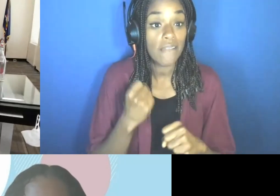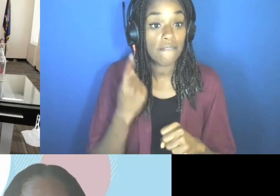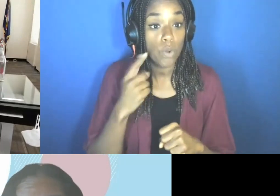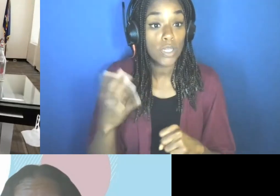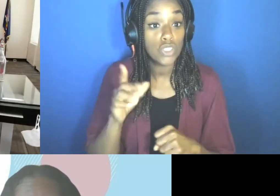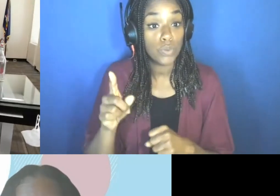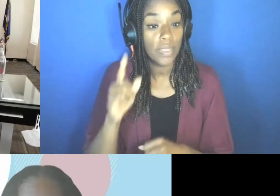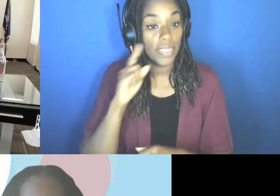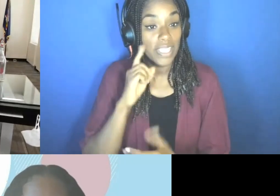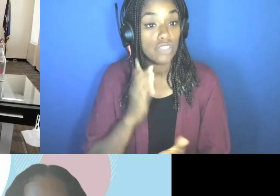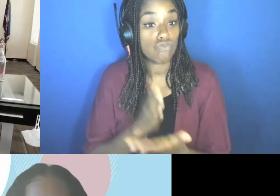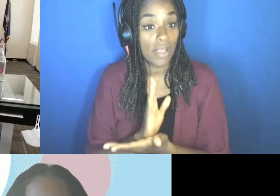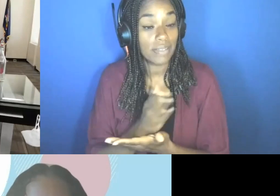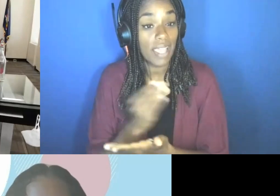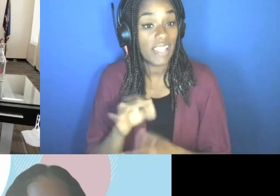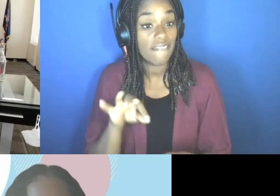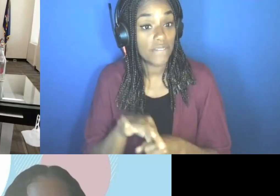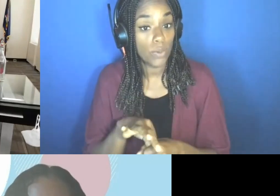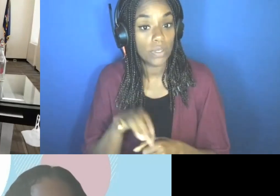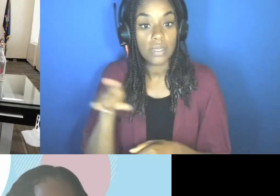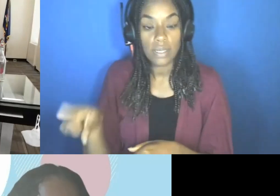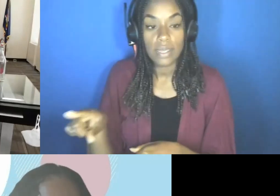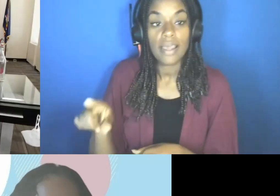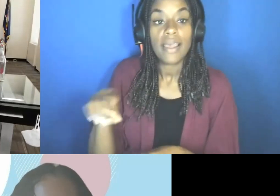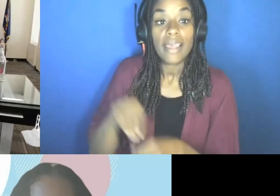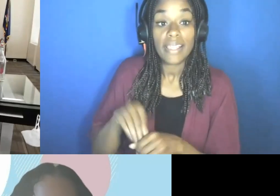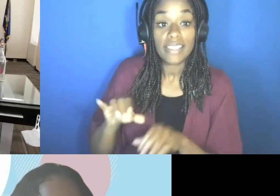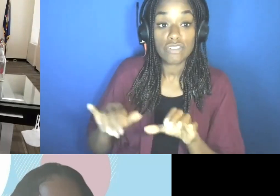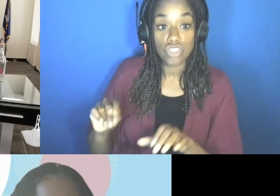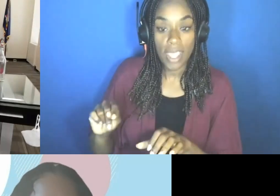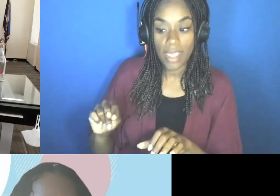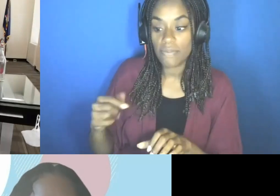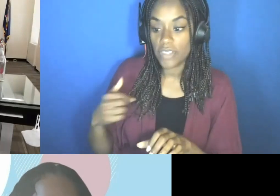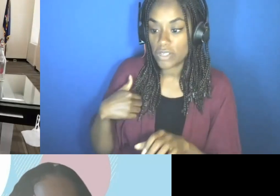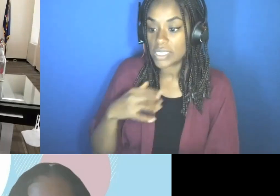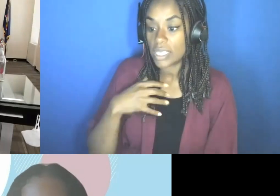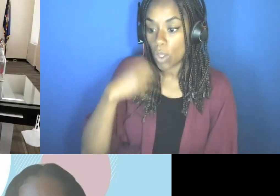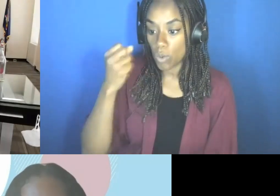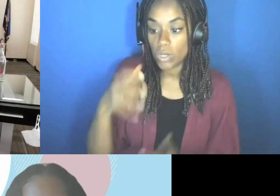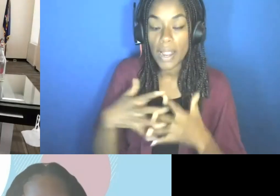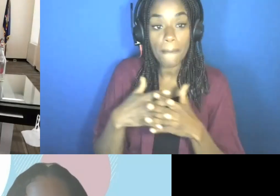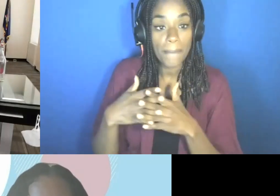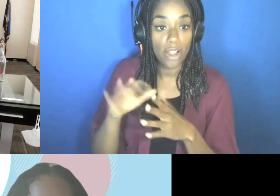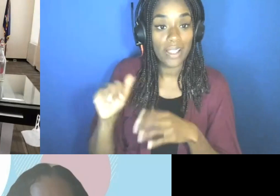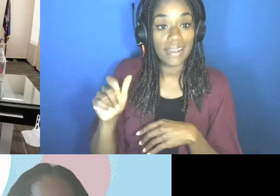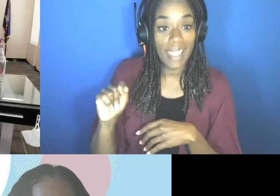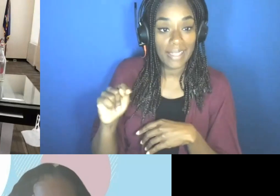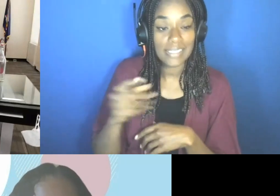referenced both. In the chat, the Older okay. American Act and CARES Act. Not sure. Well, the CARES Act